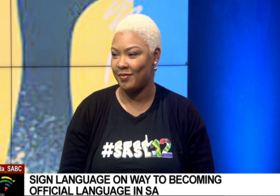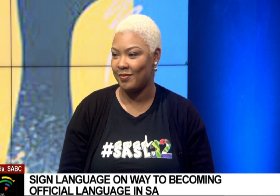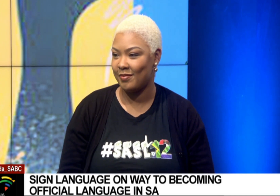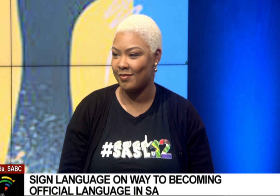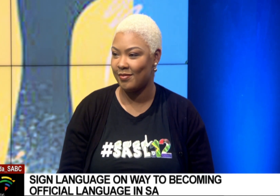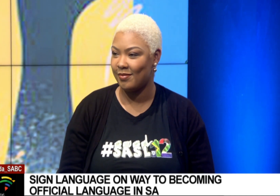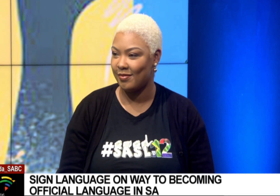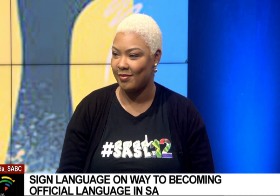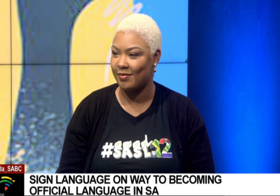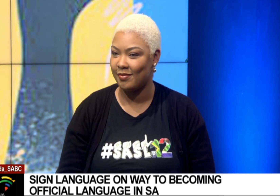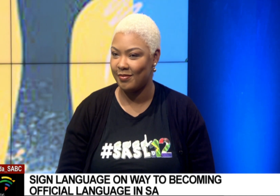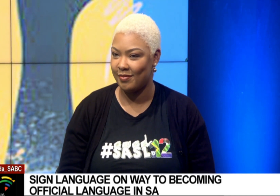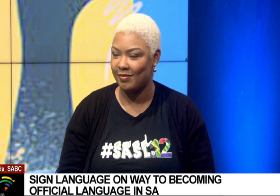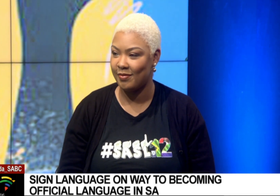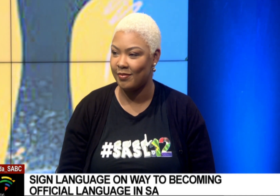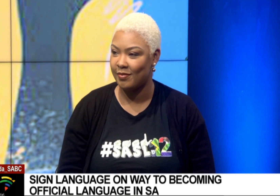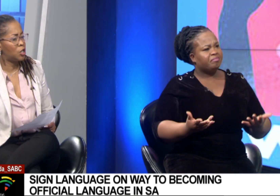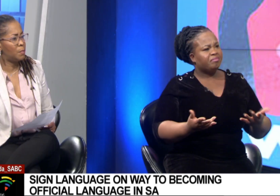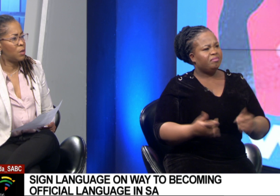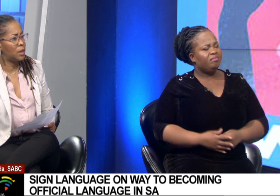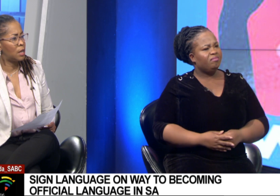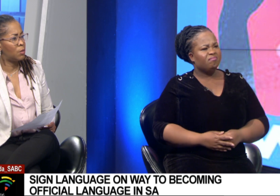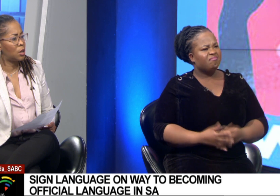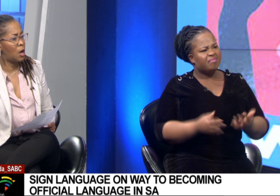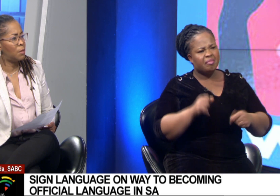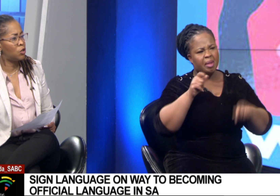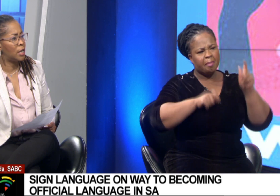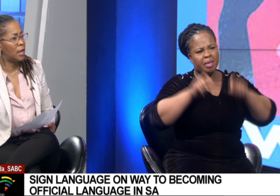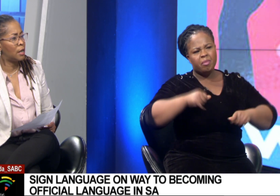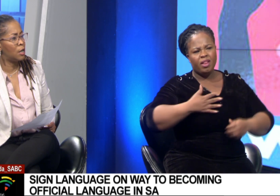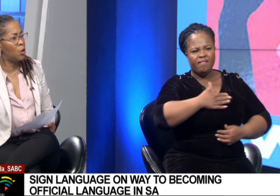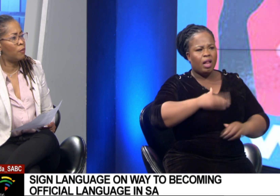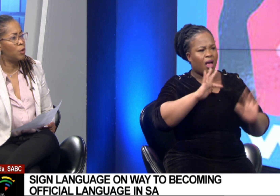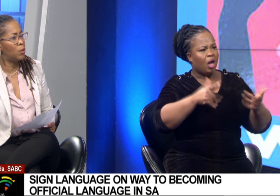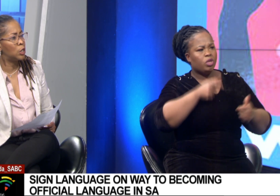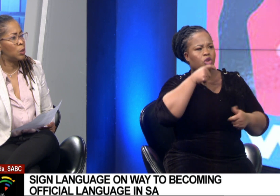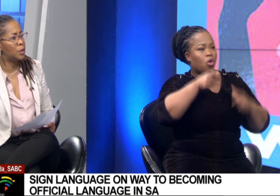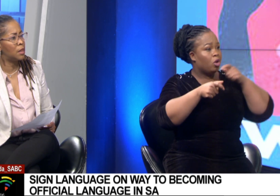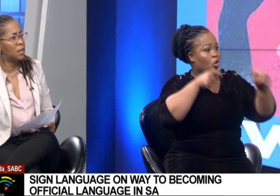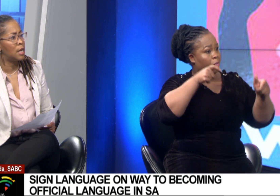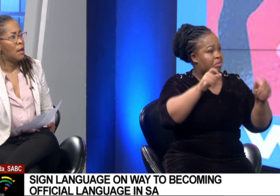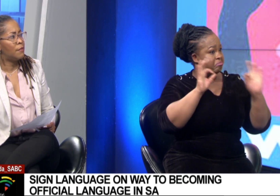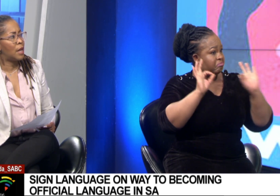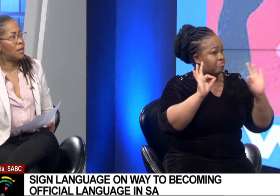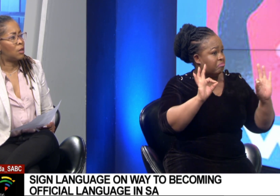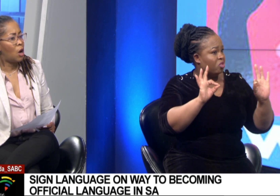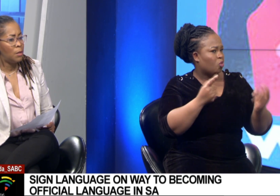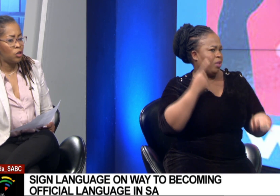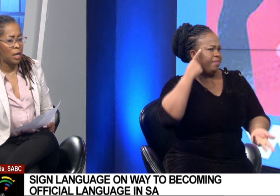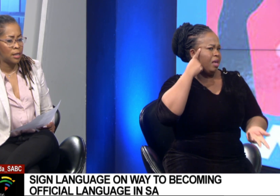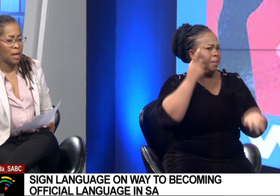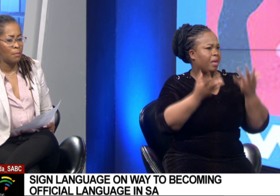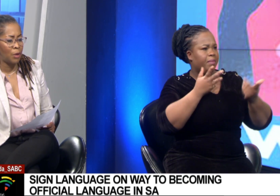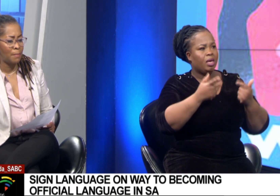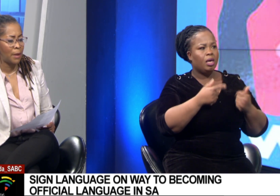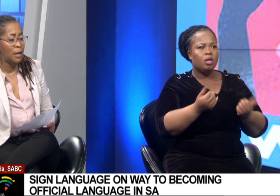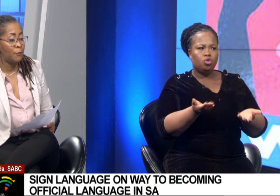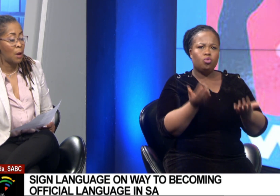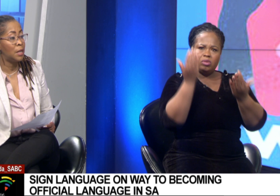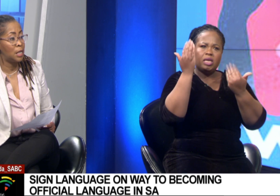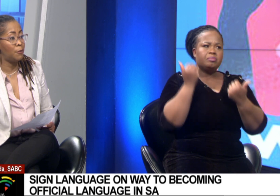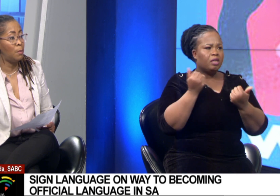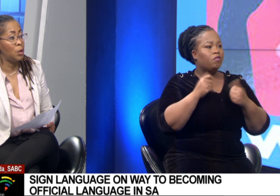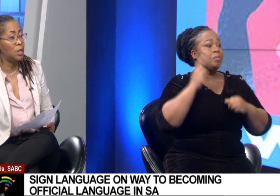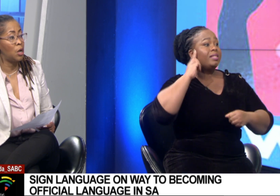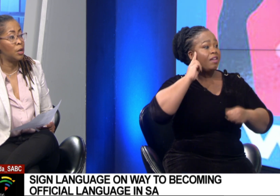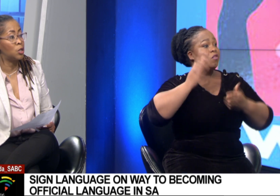it can become an official language. What has the traction been with the commentary in your view, and do you think that commentary has come primarily